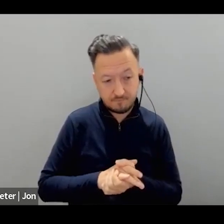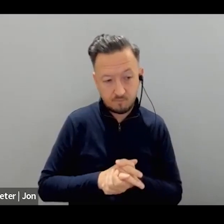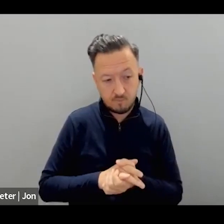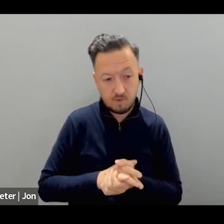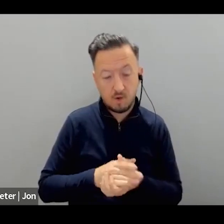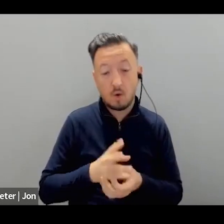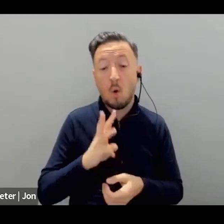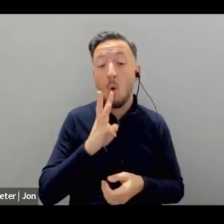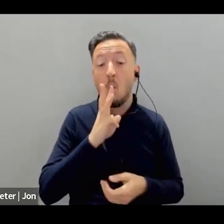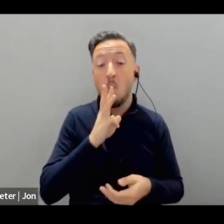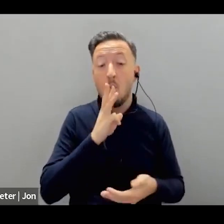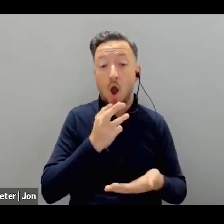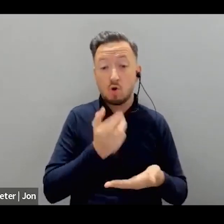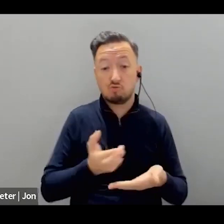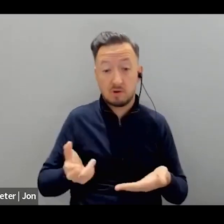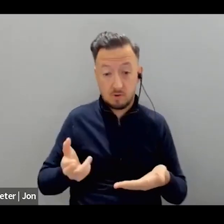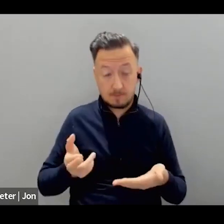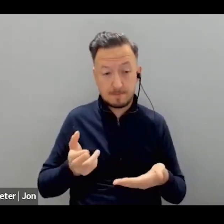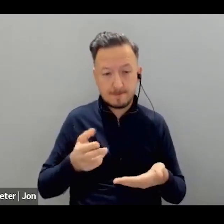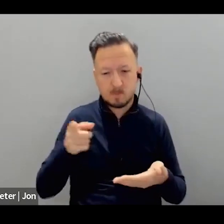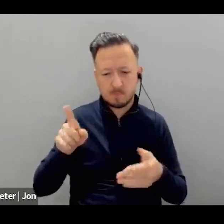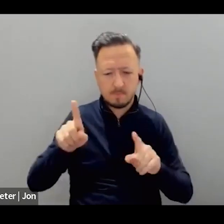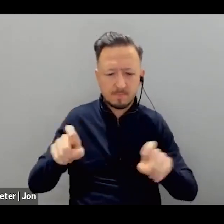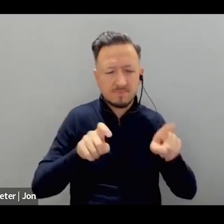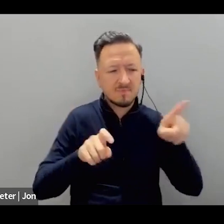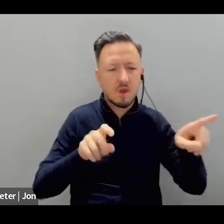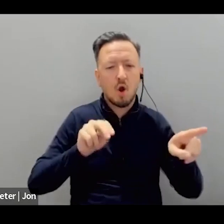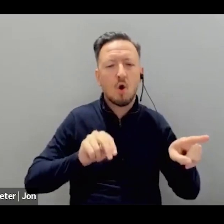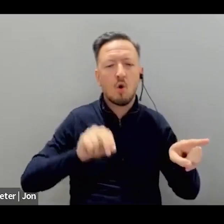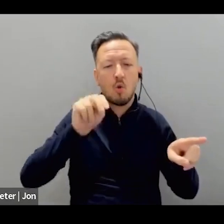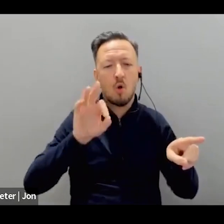Water Resources also sampled the raw water at North Fork for